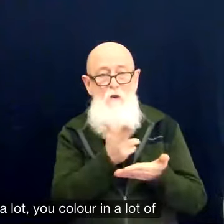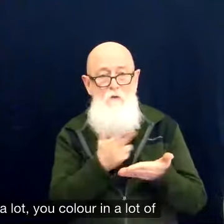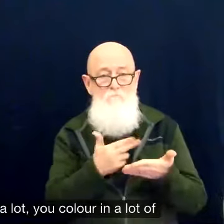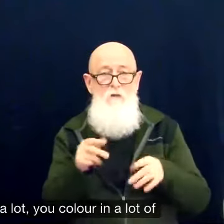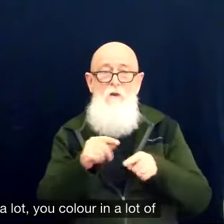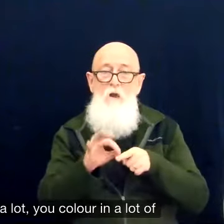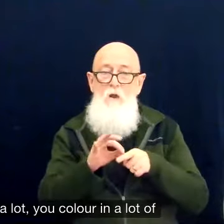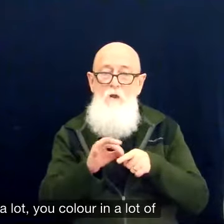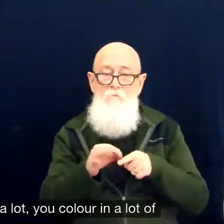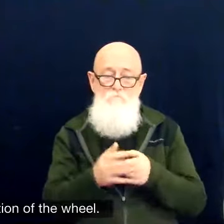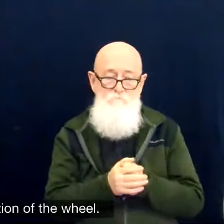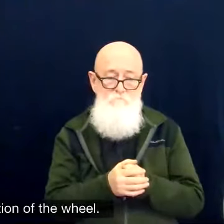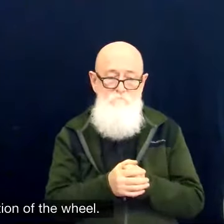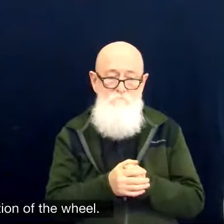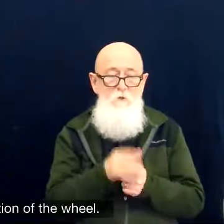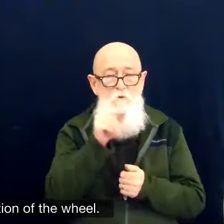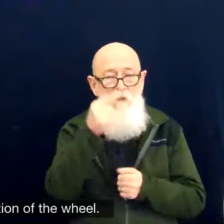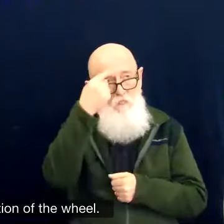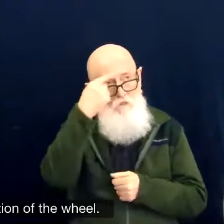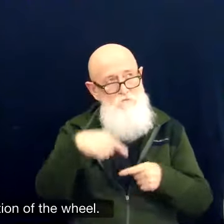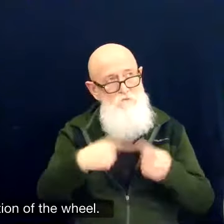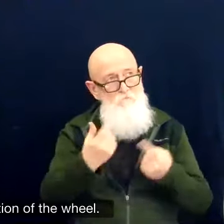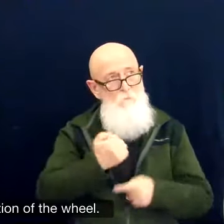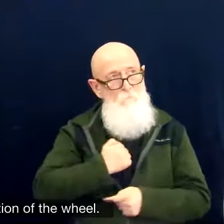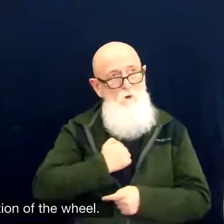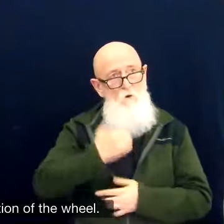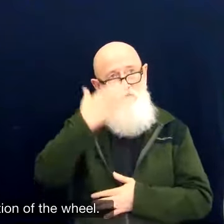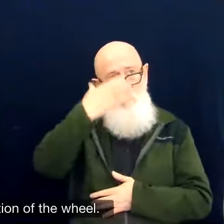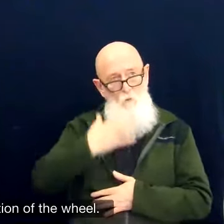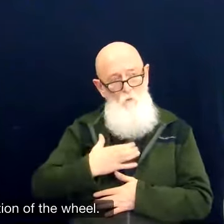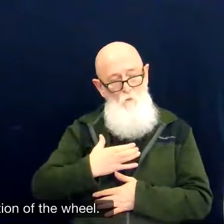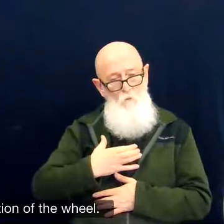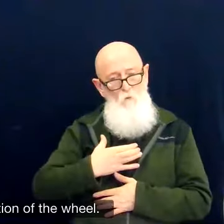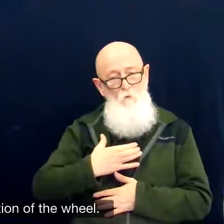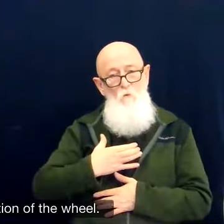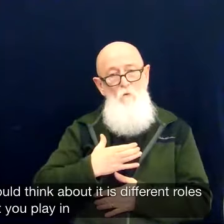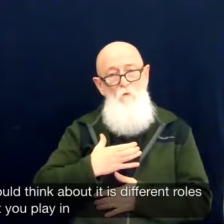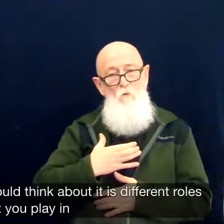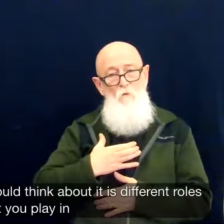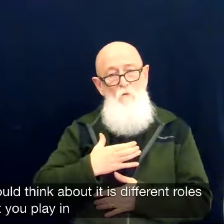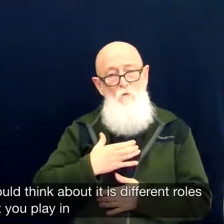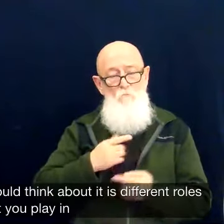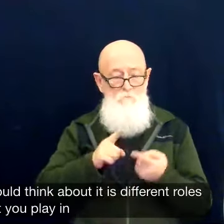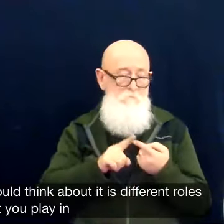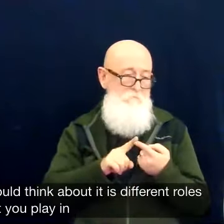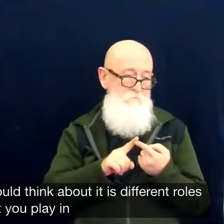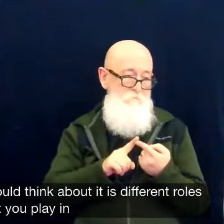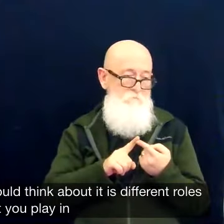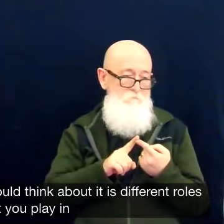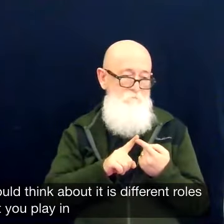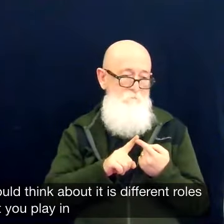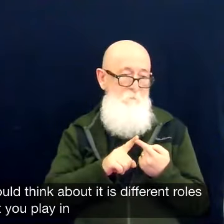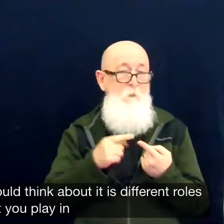think about it is different roles that you play in your life. So you might think about being